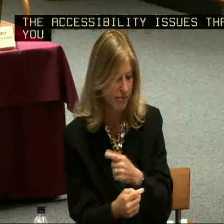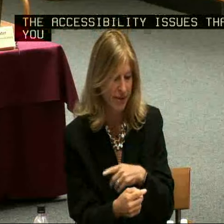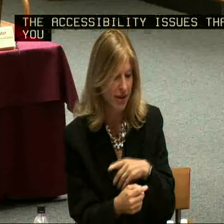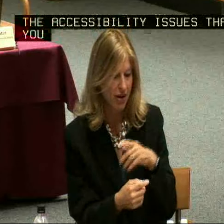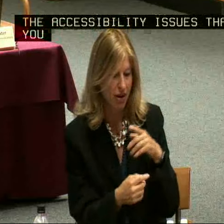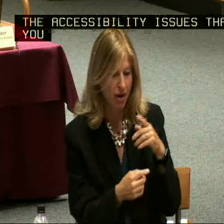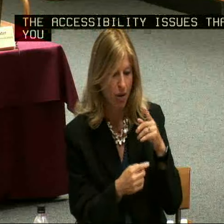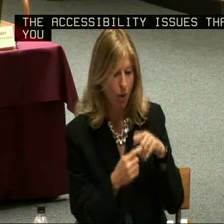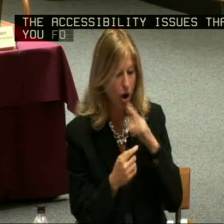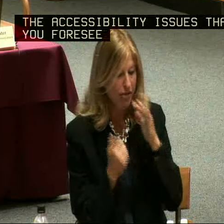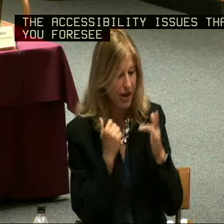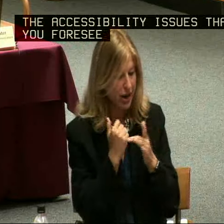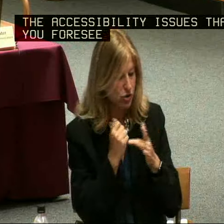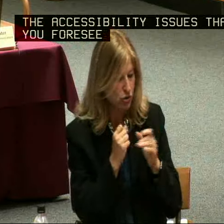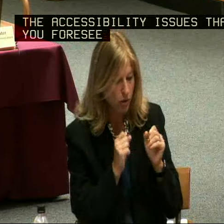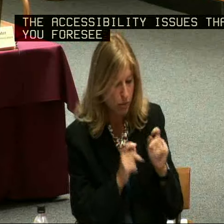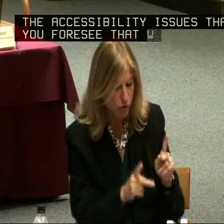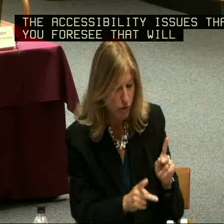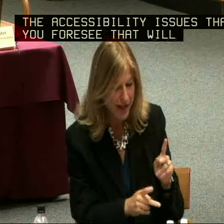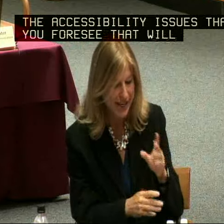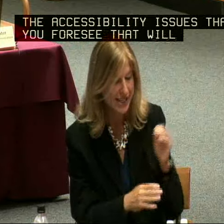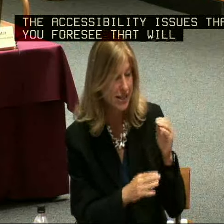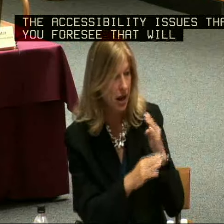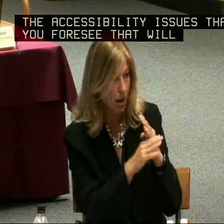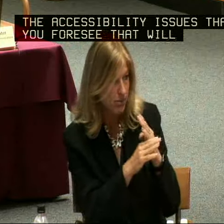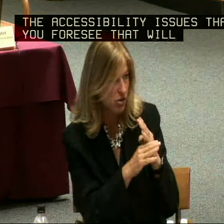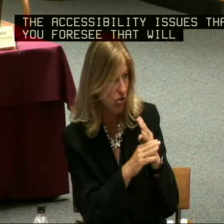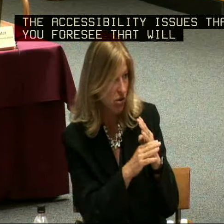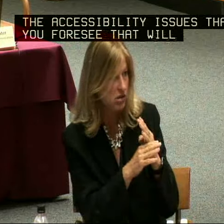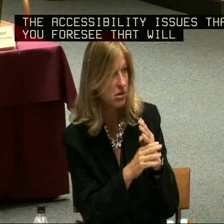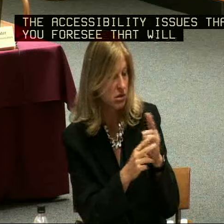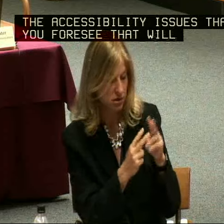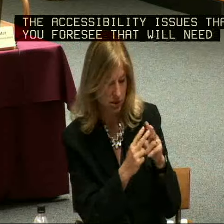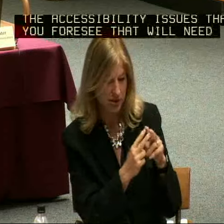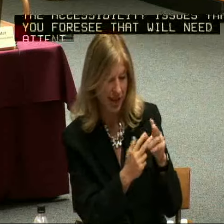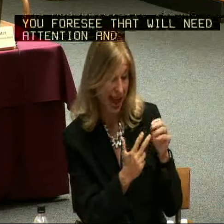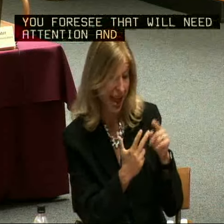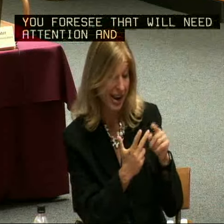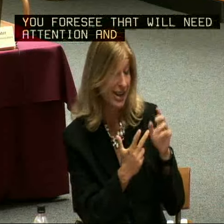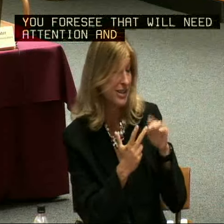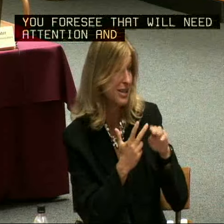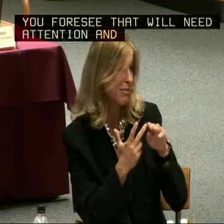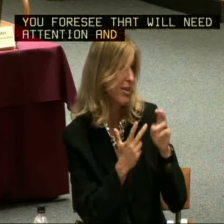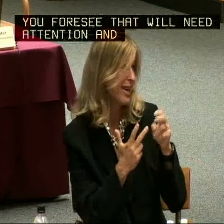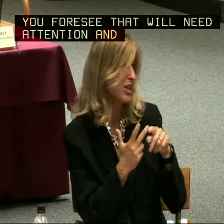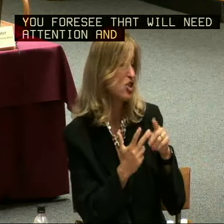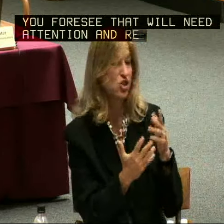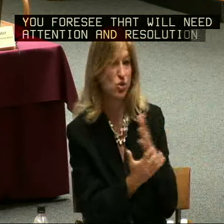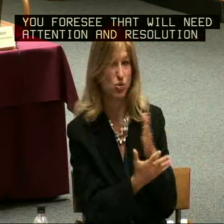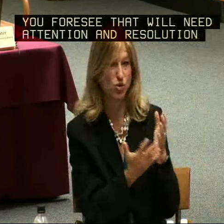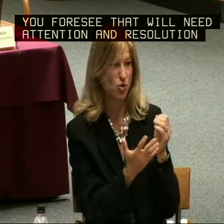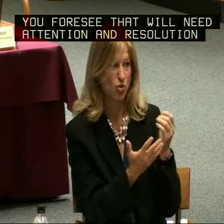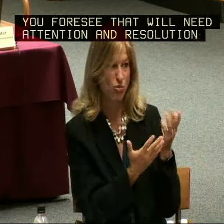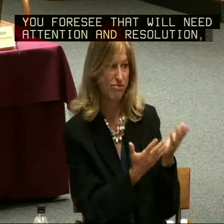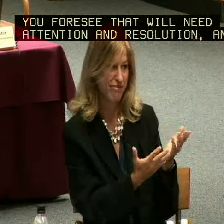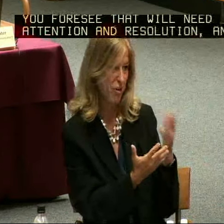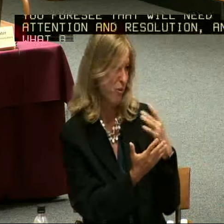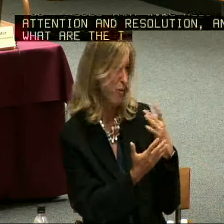that will need attention and resolution? And what are the technical opportunities and barriers?